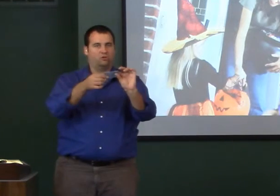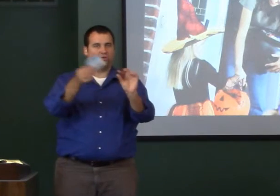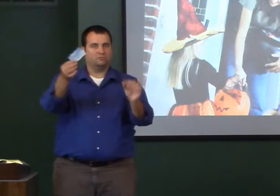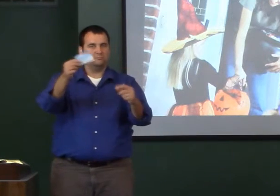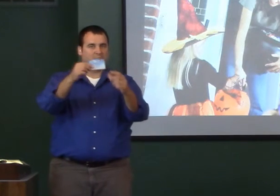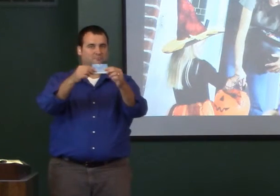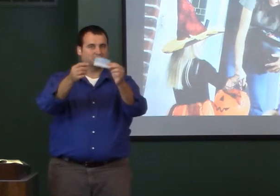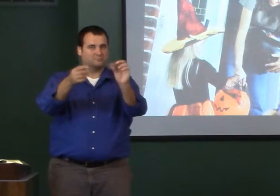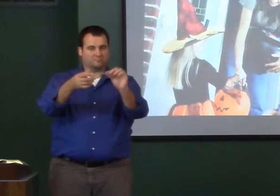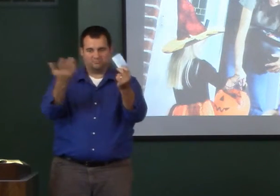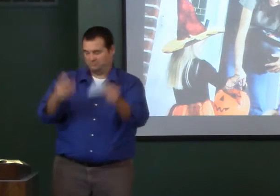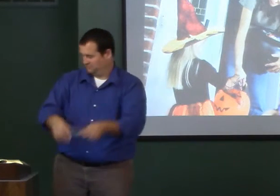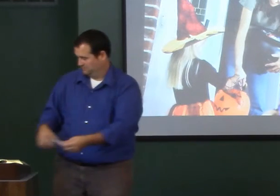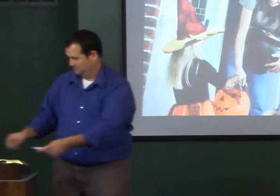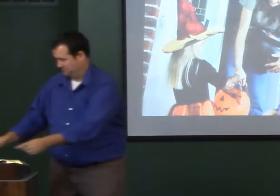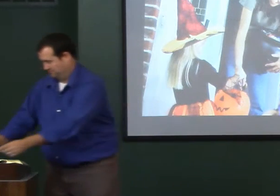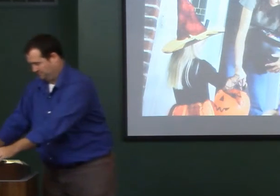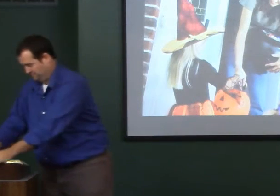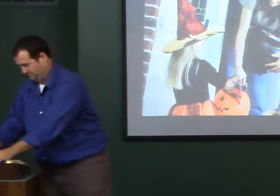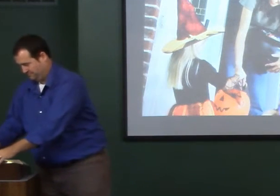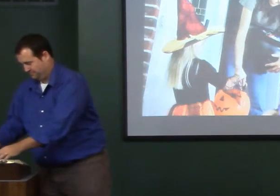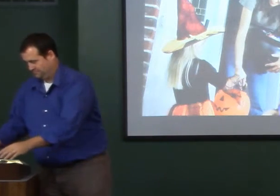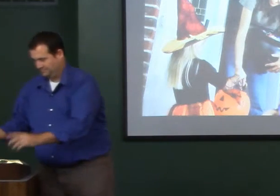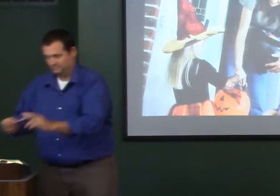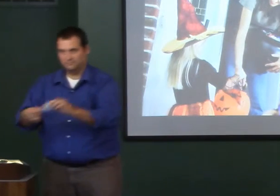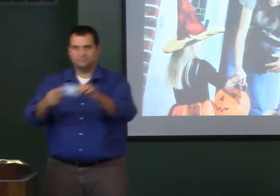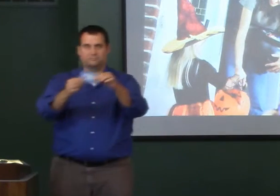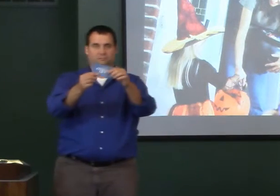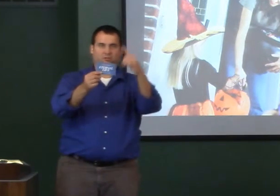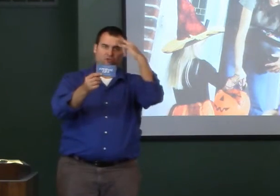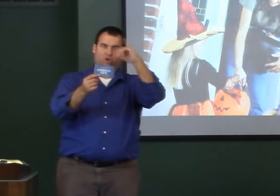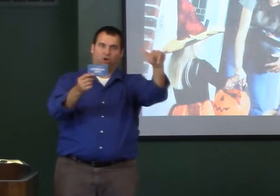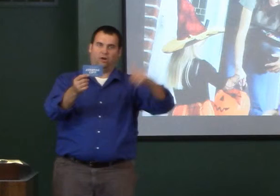So I have these little cards.